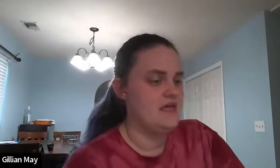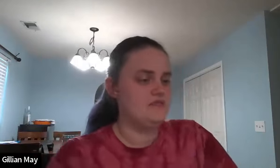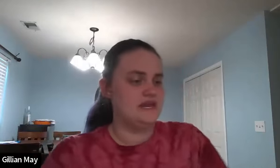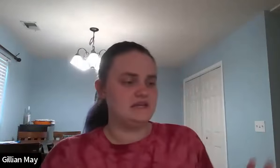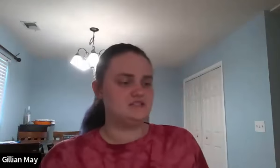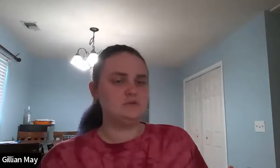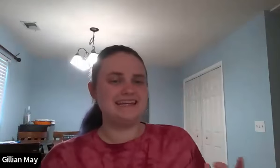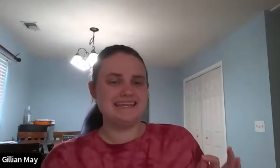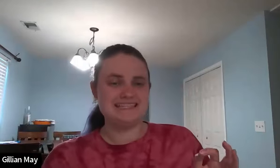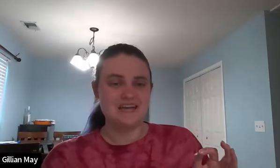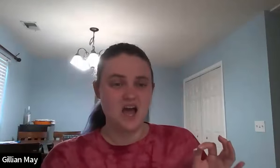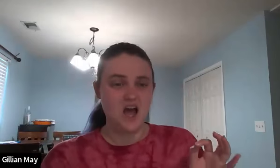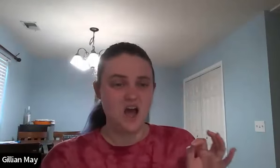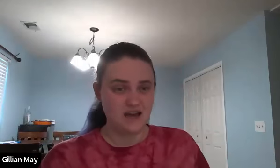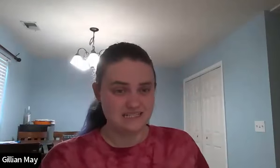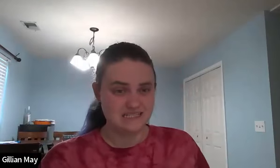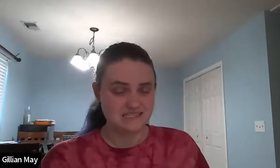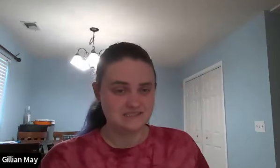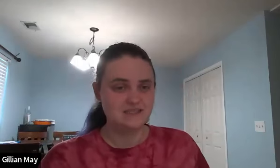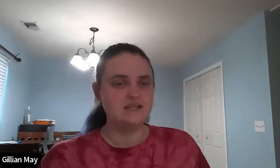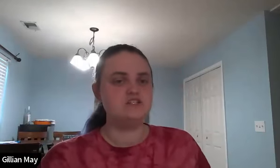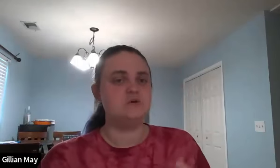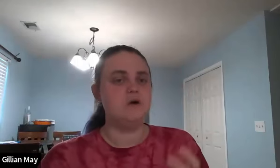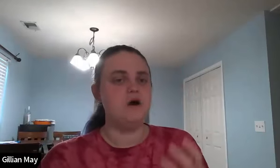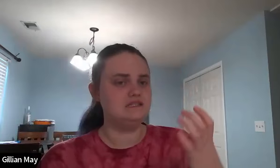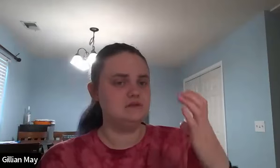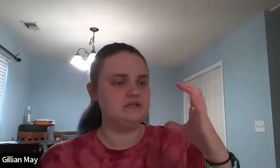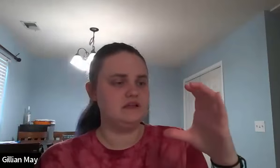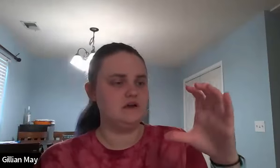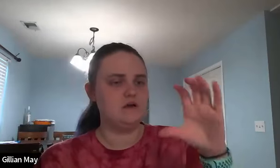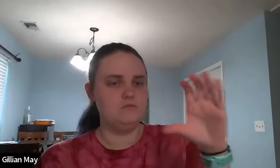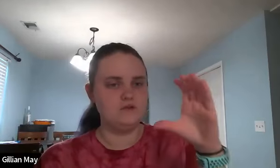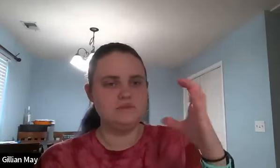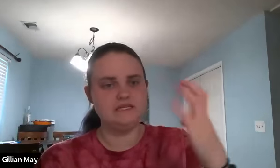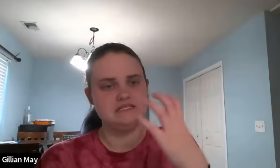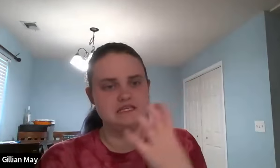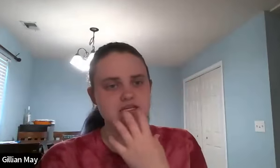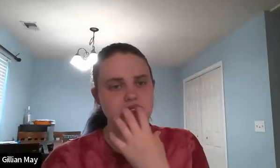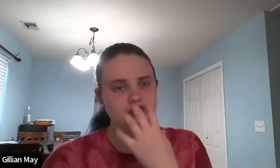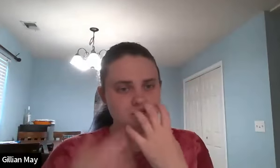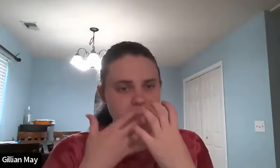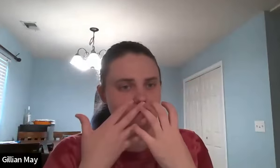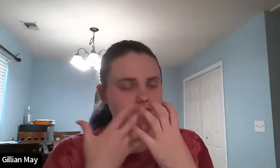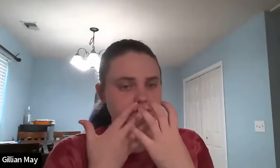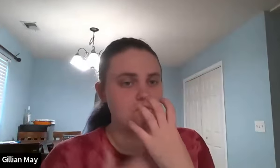The next one is hot. So hot's going to be like a really big C. You're going to start at your